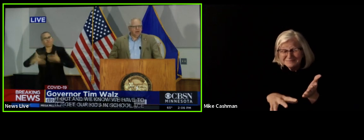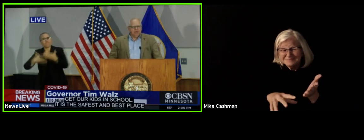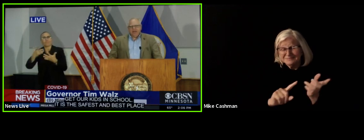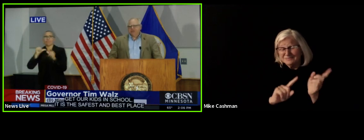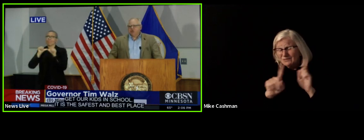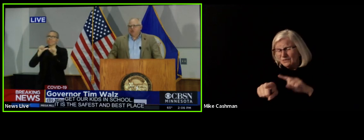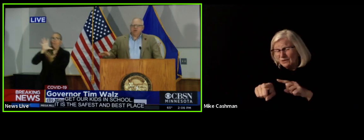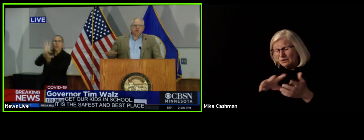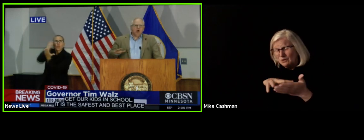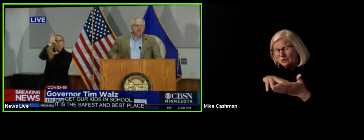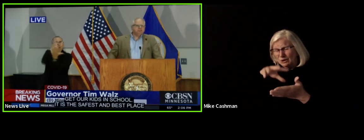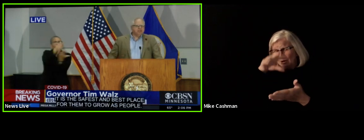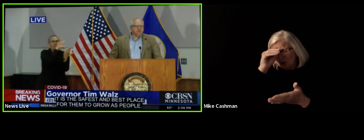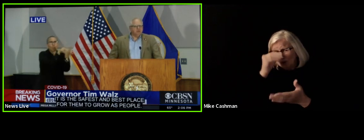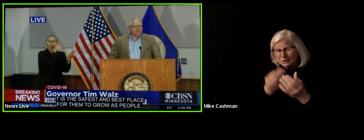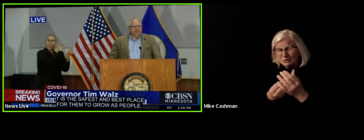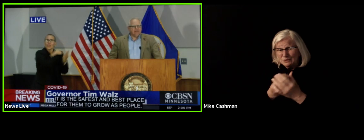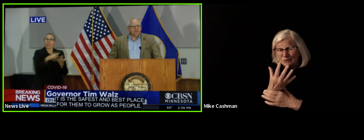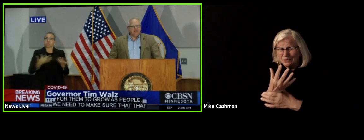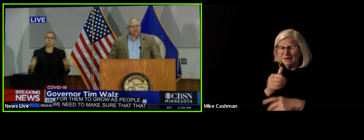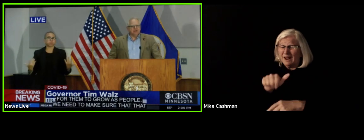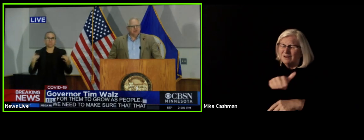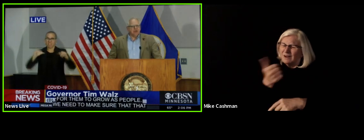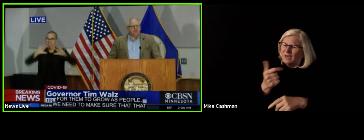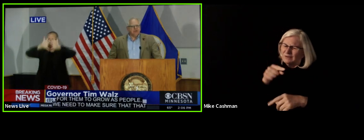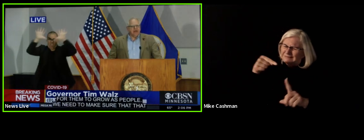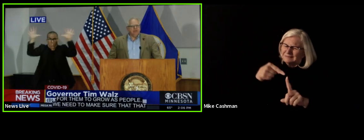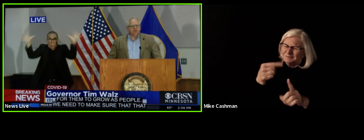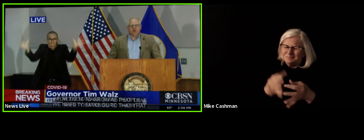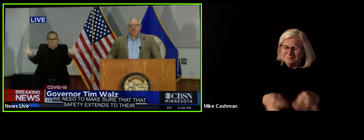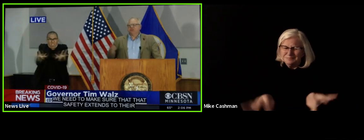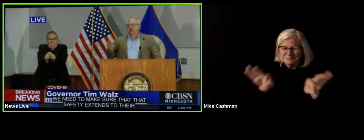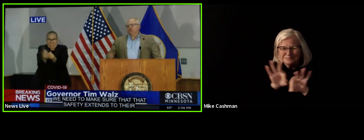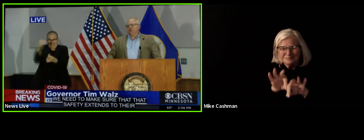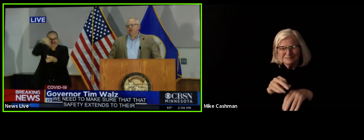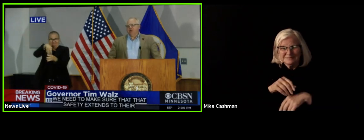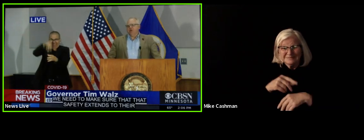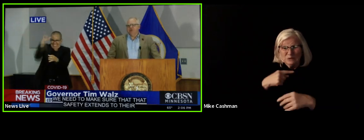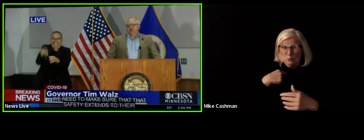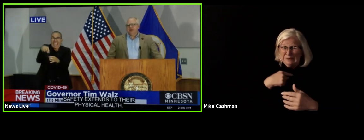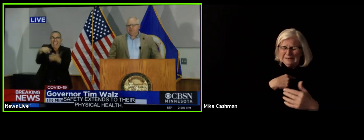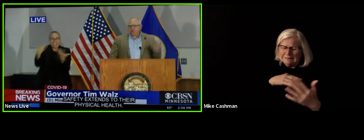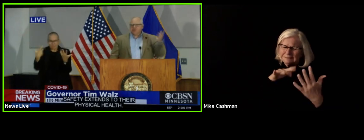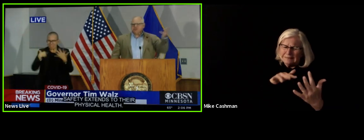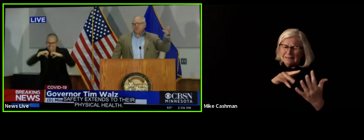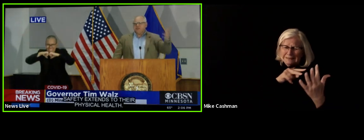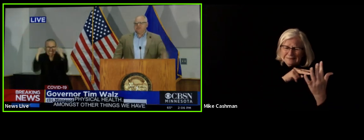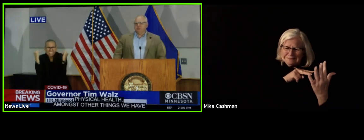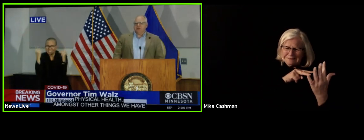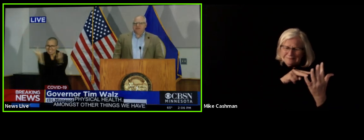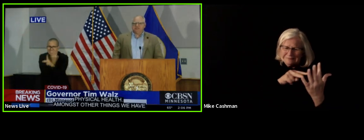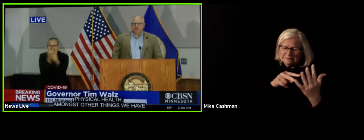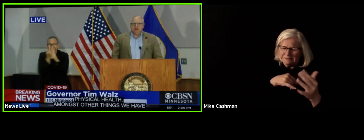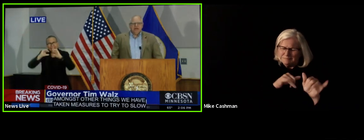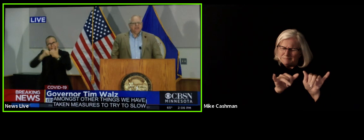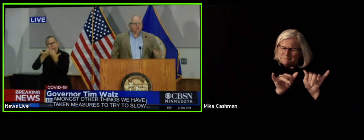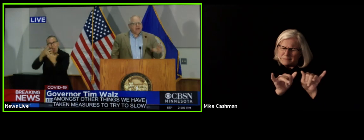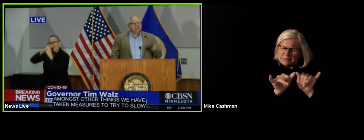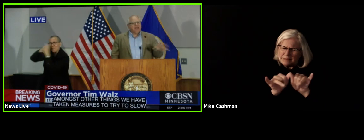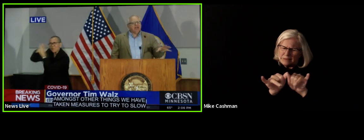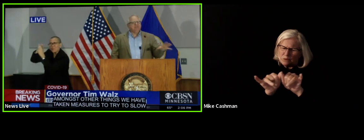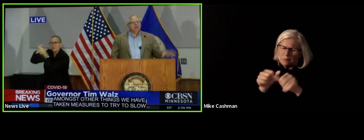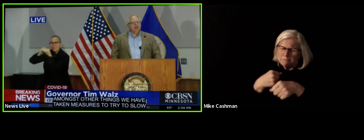health. And so amongst all those things, we've taken measures throughout the time to try and slow the spread of COVID, to try and purchase the things that were necessary, to